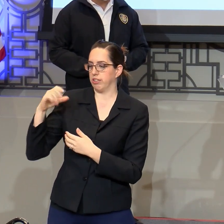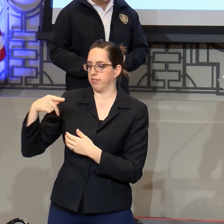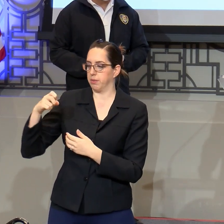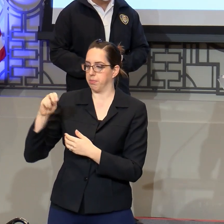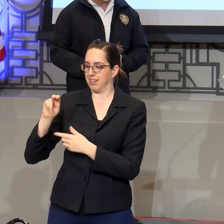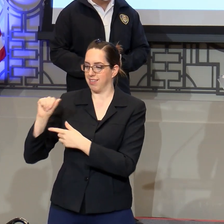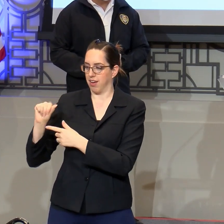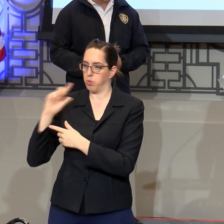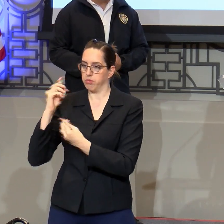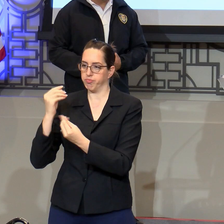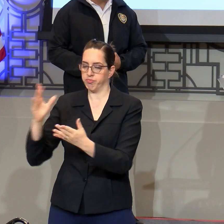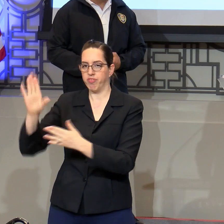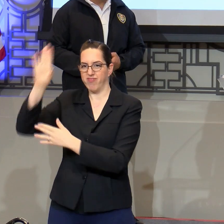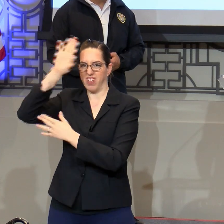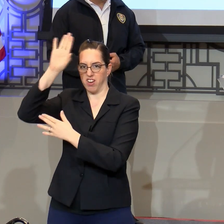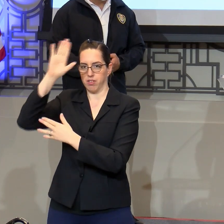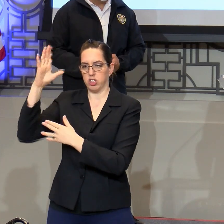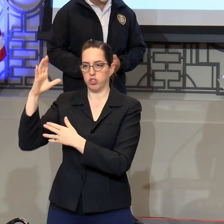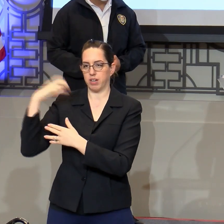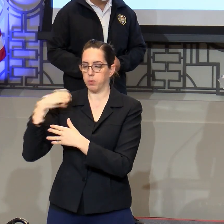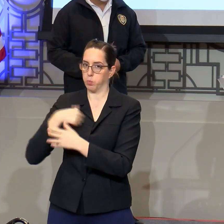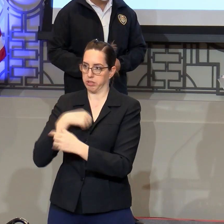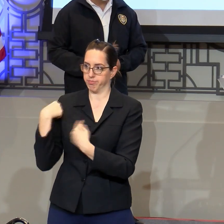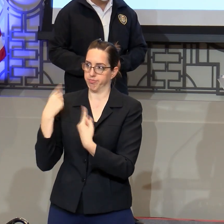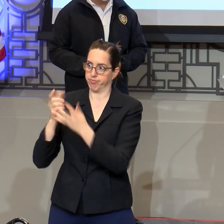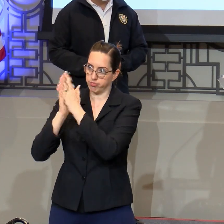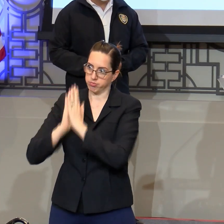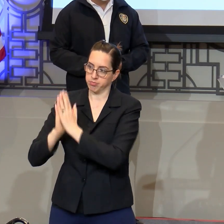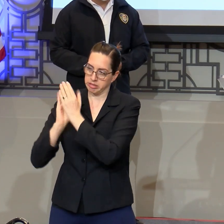to talk about the Houston fire captain that we've been praying for.